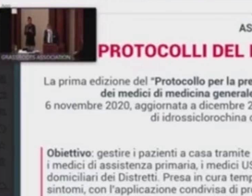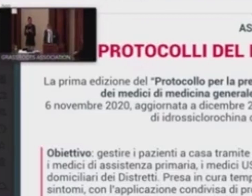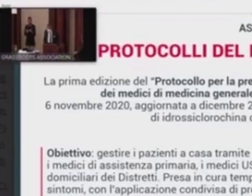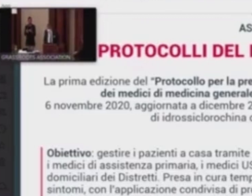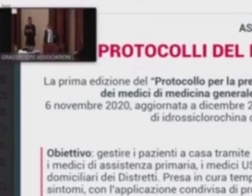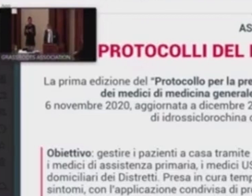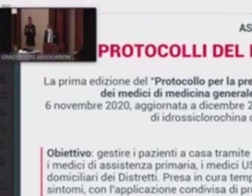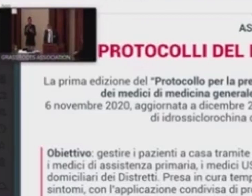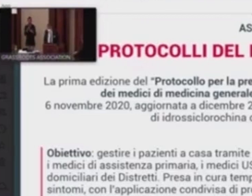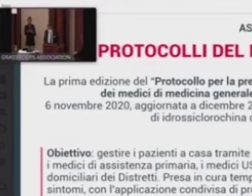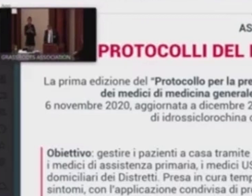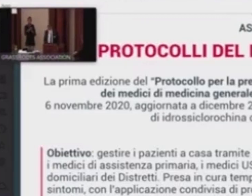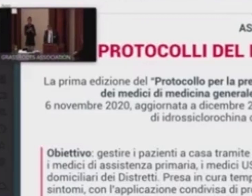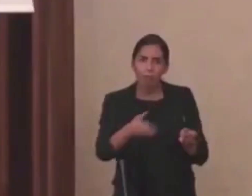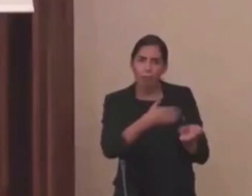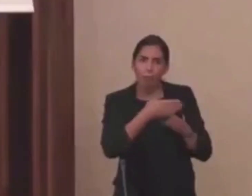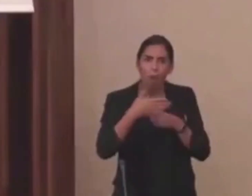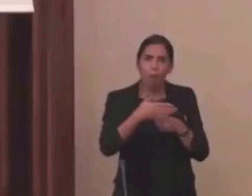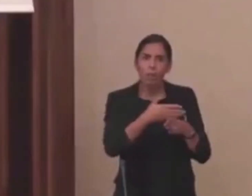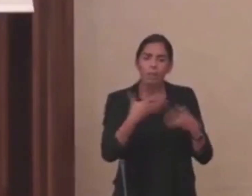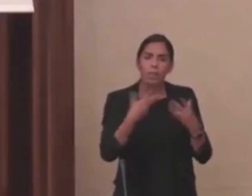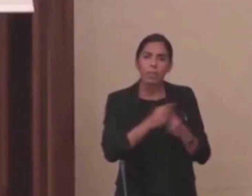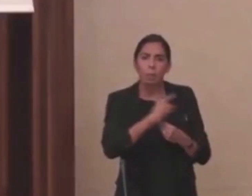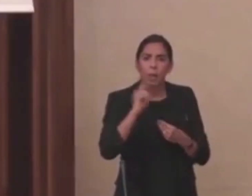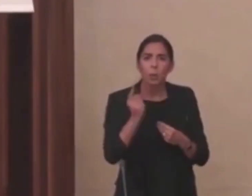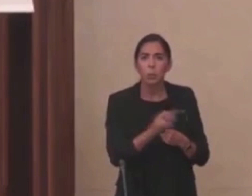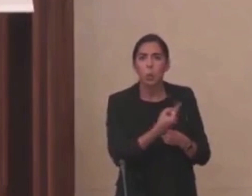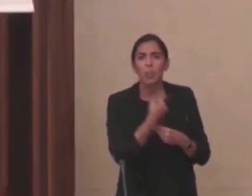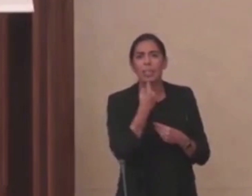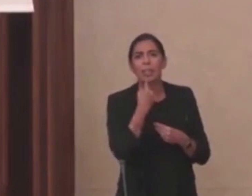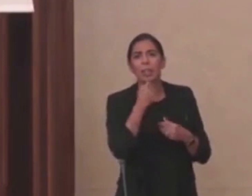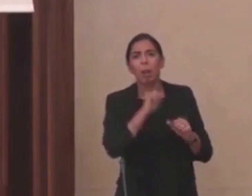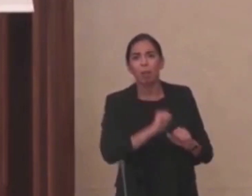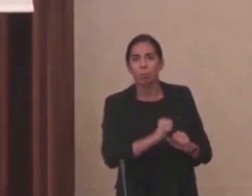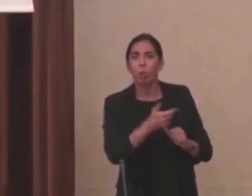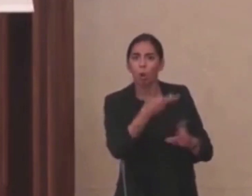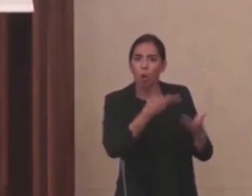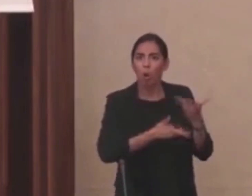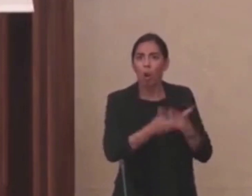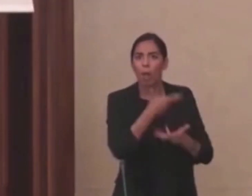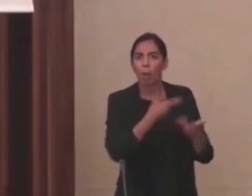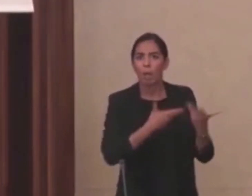to cure different people. So